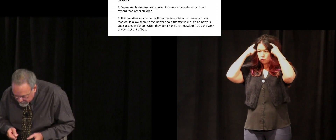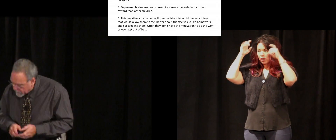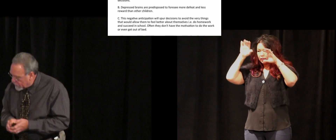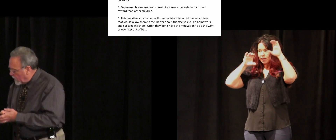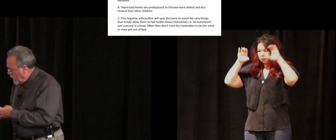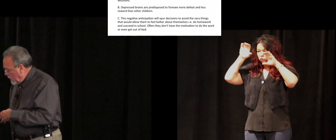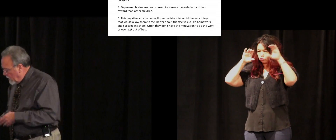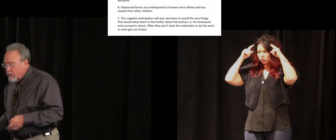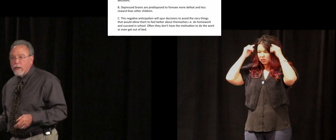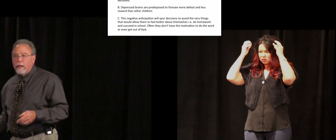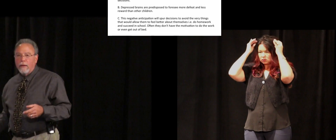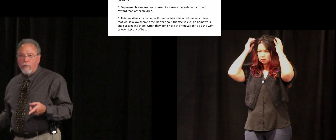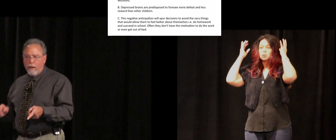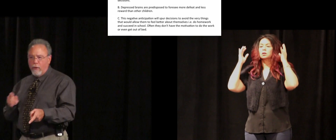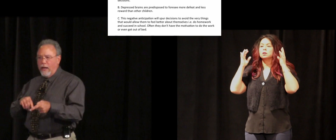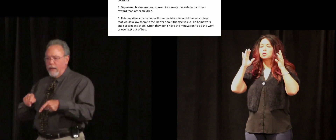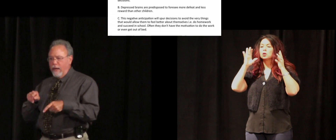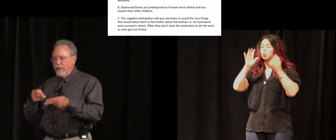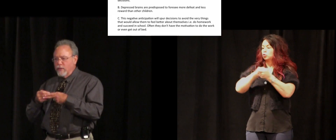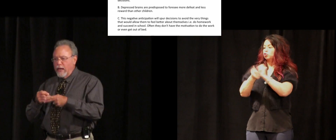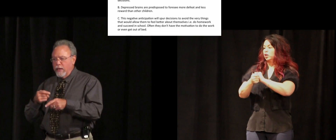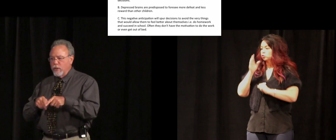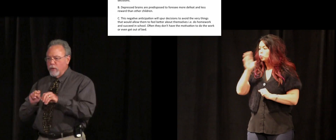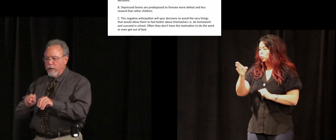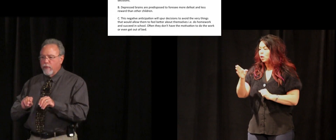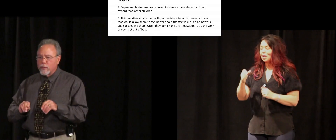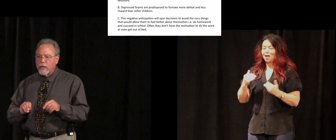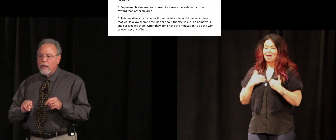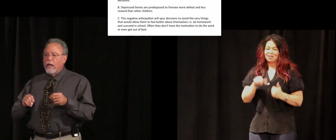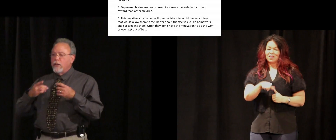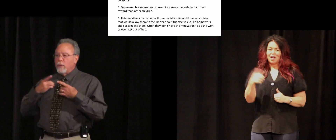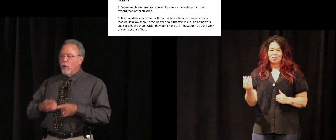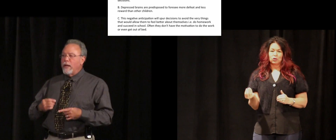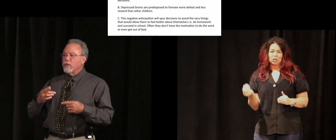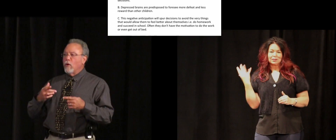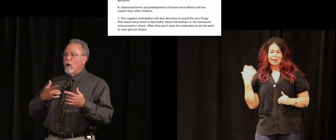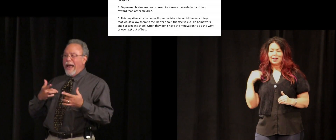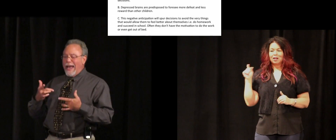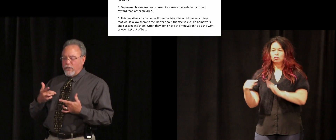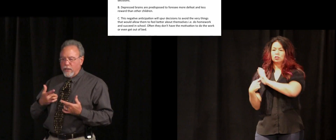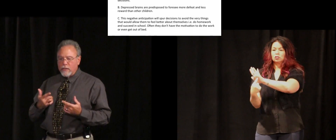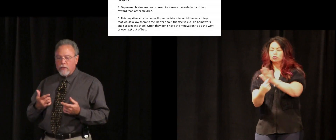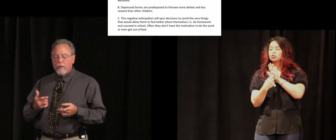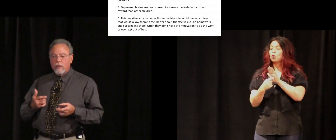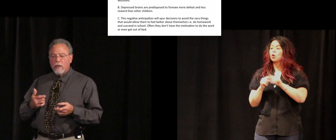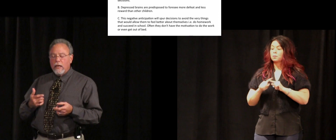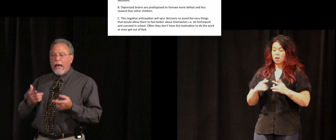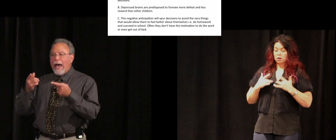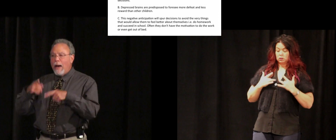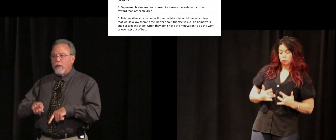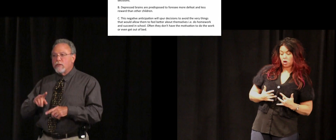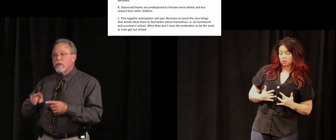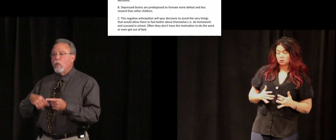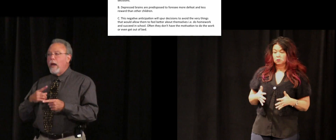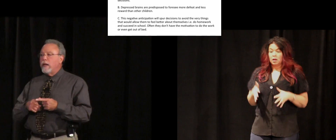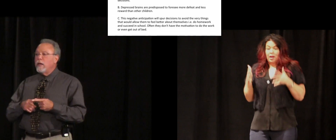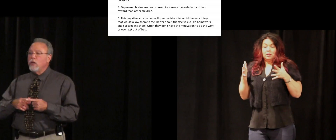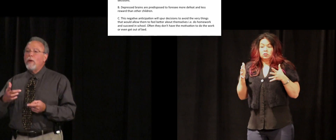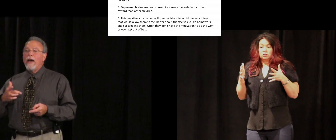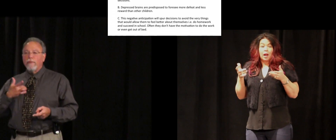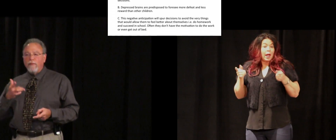My experience is that therapists tend to provide the kind of therapy that either did or they